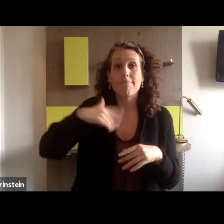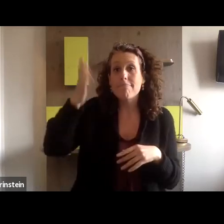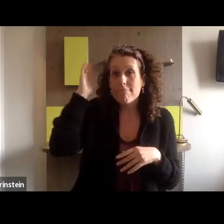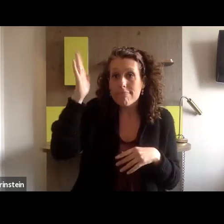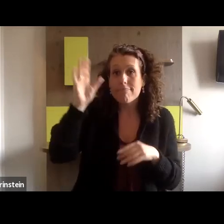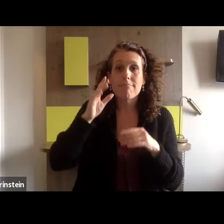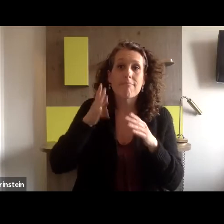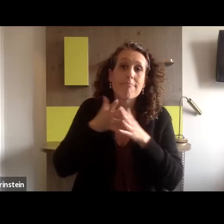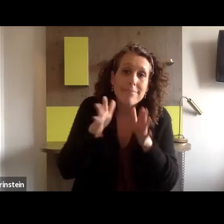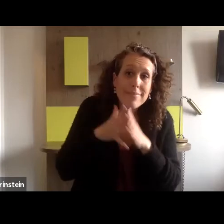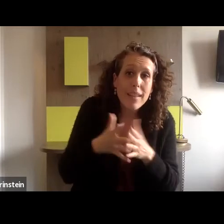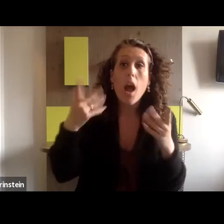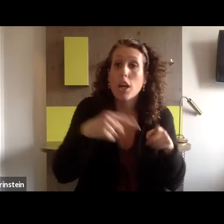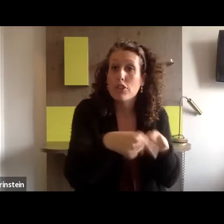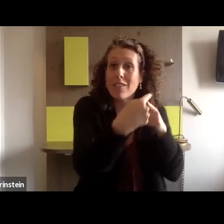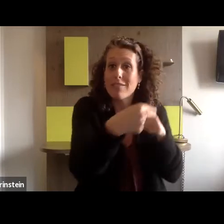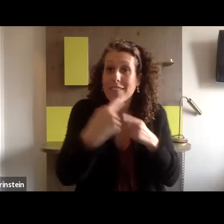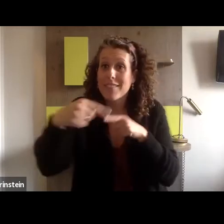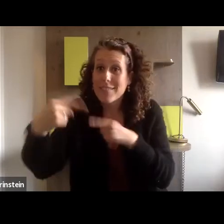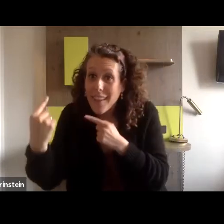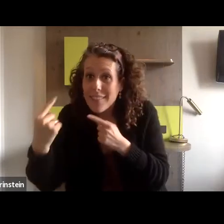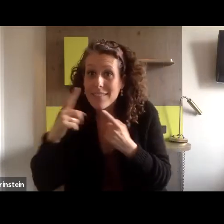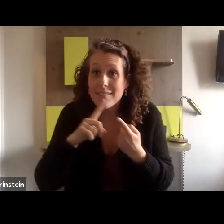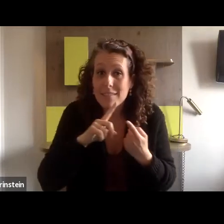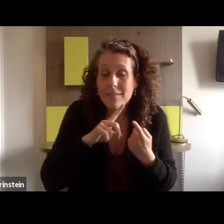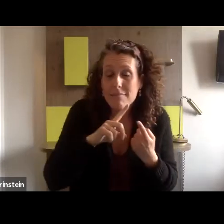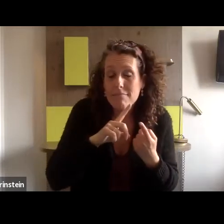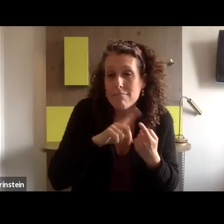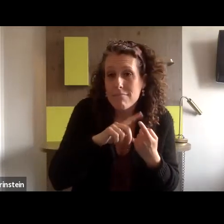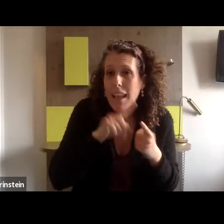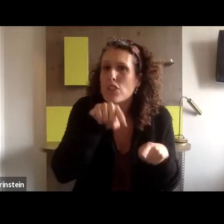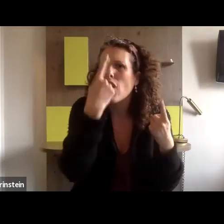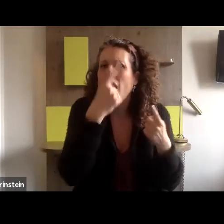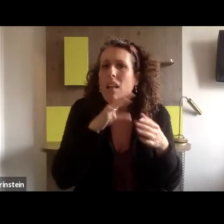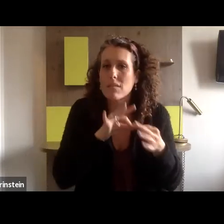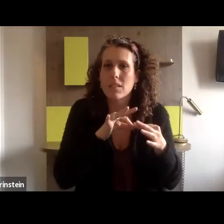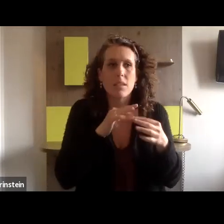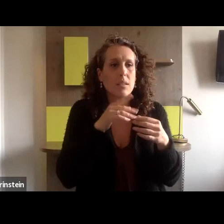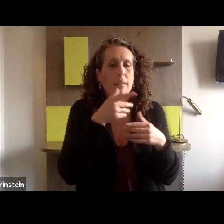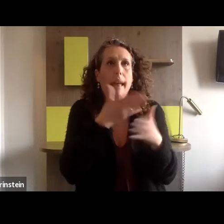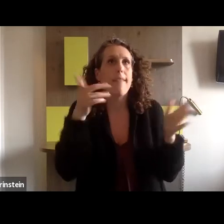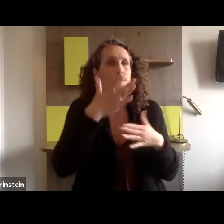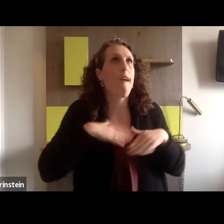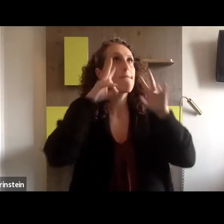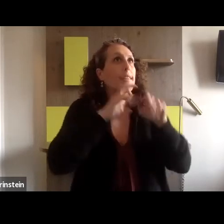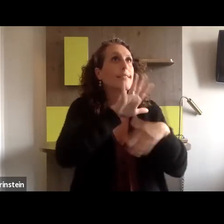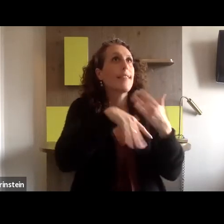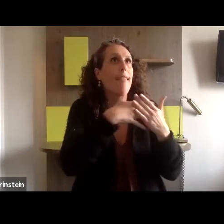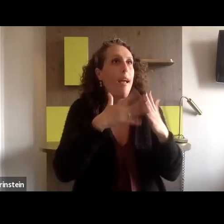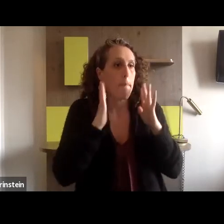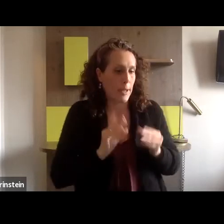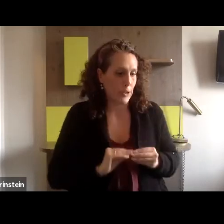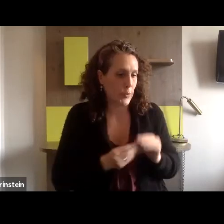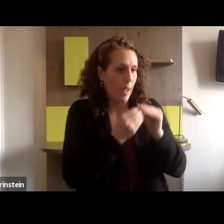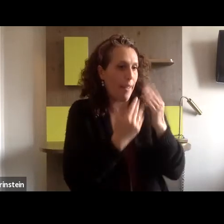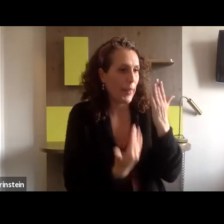challenges that come up during when you develop sign language test. I've addressed a